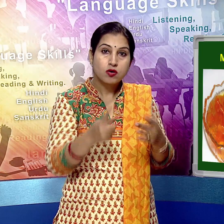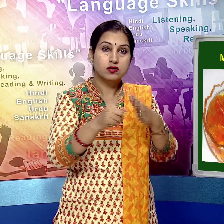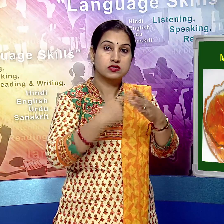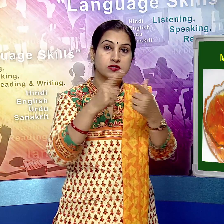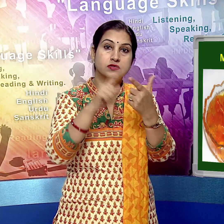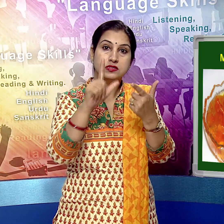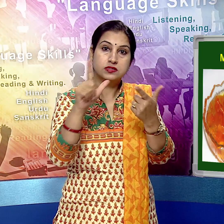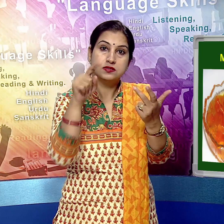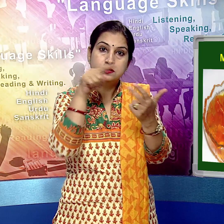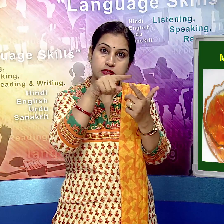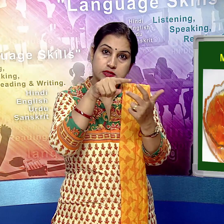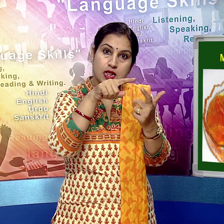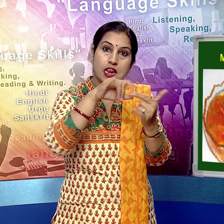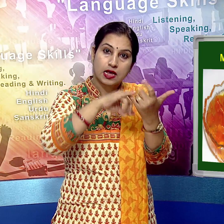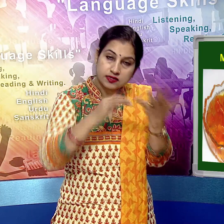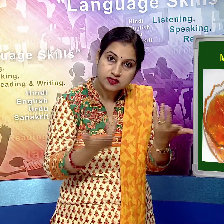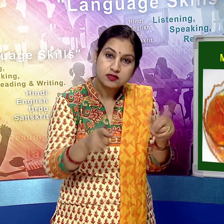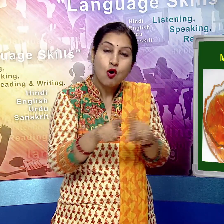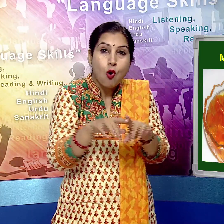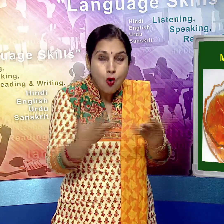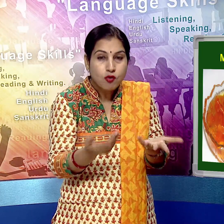jellies, murabbas.